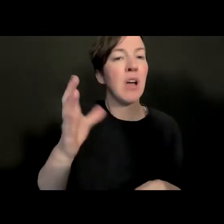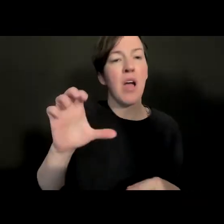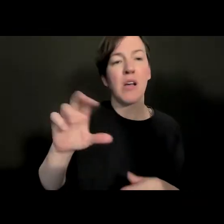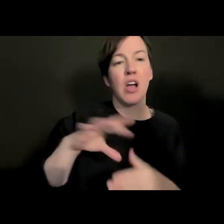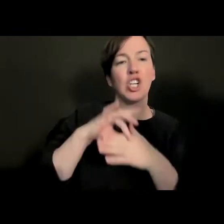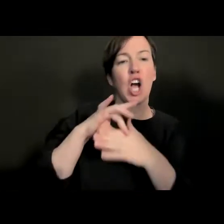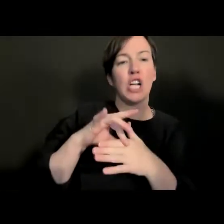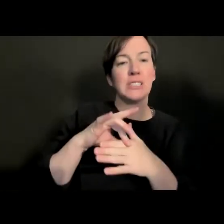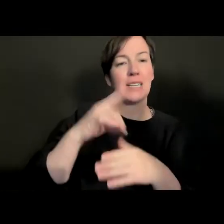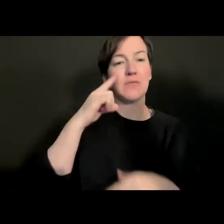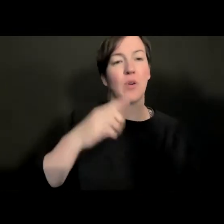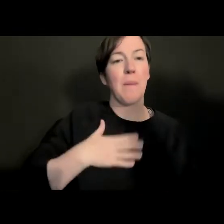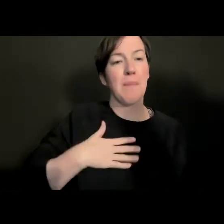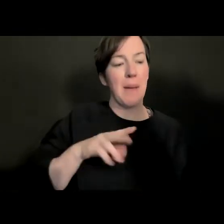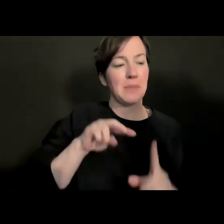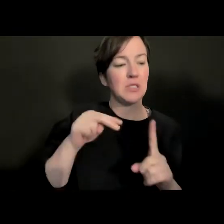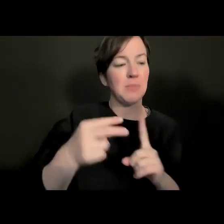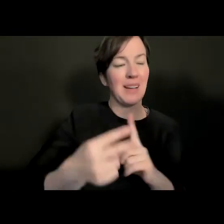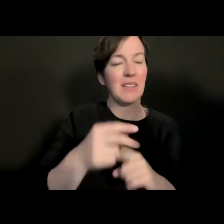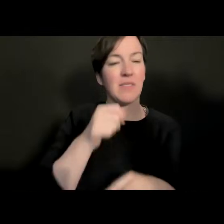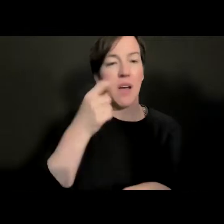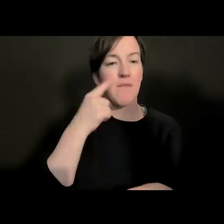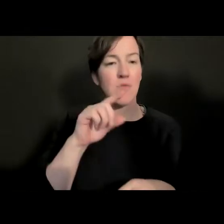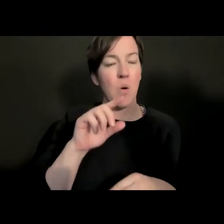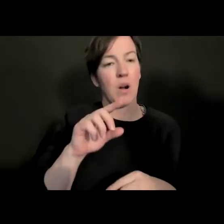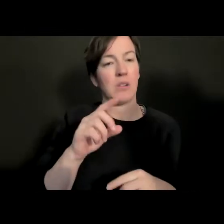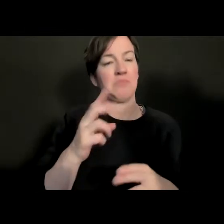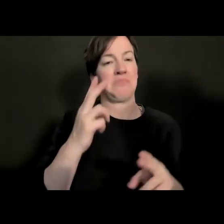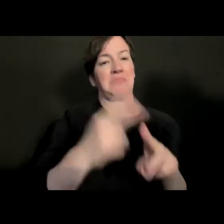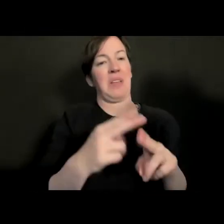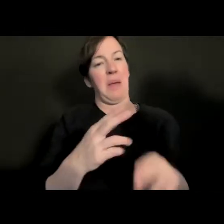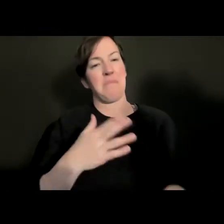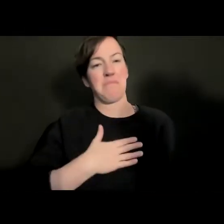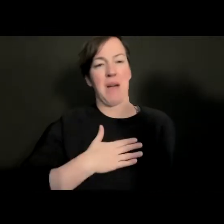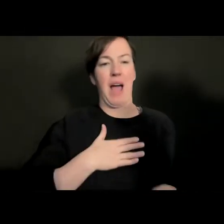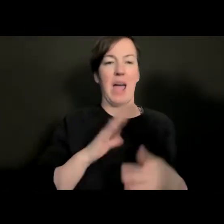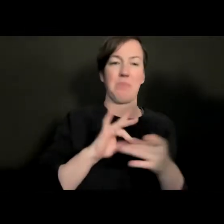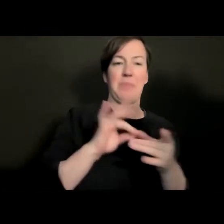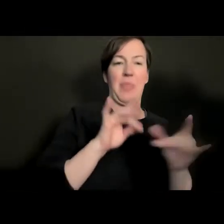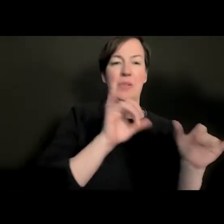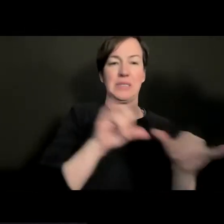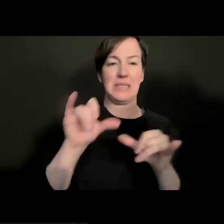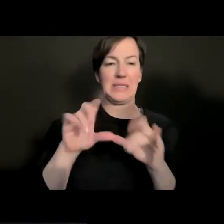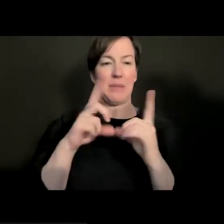for my perspective, not to imply that my views were the district's position.